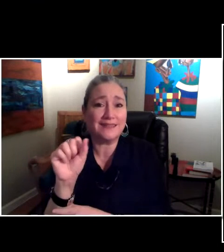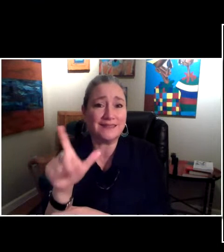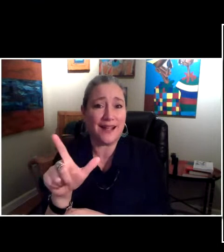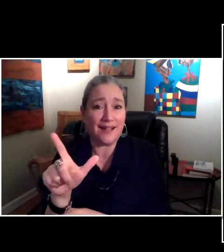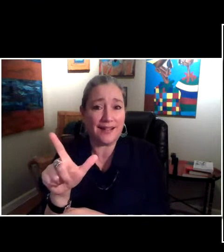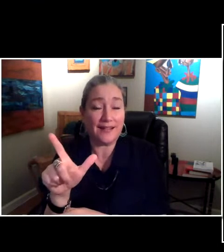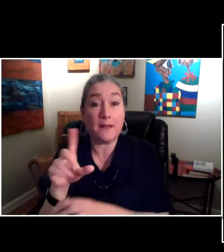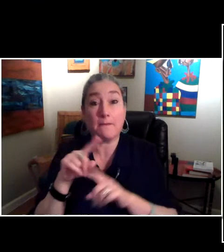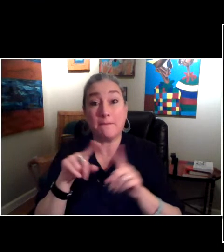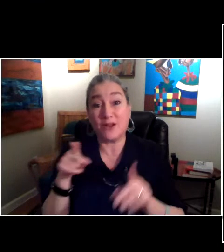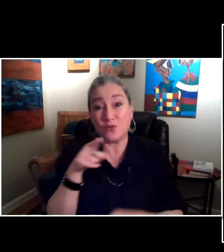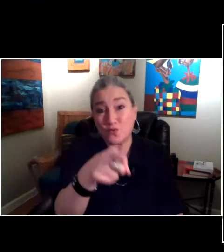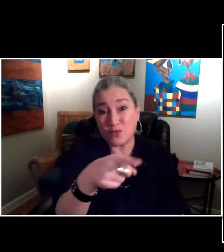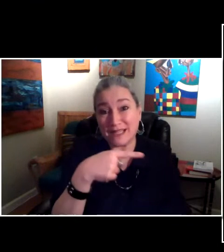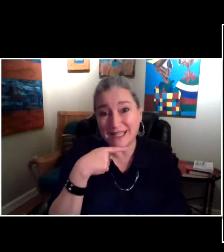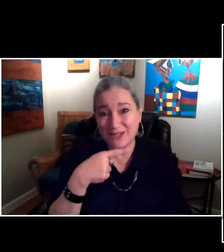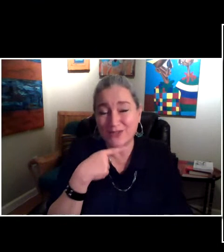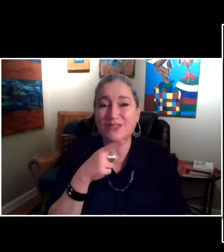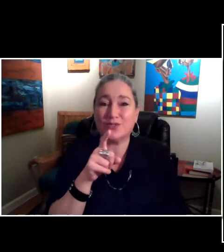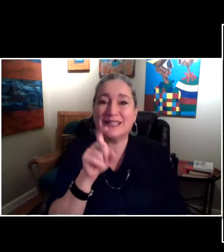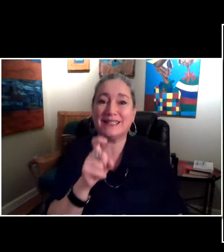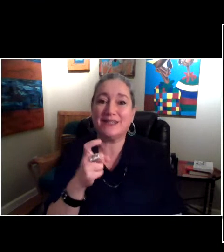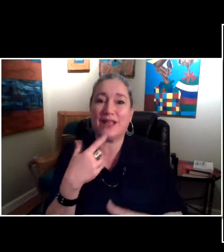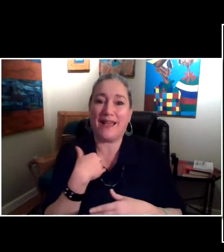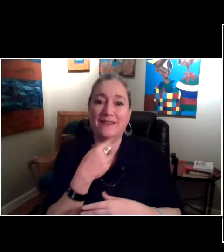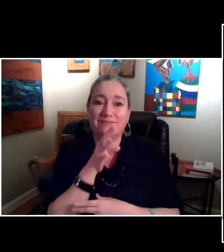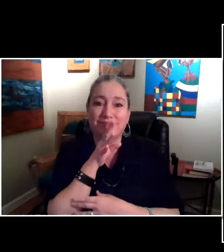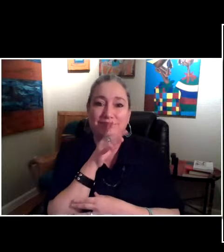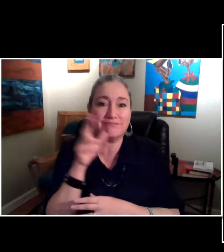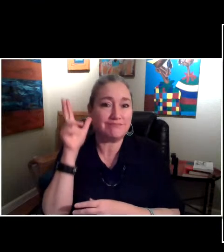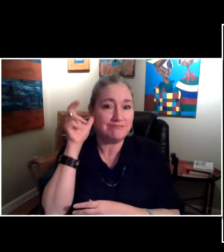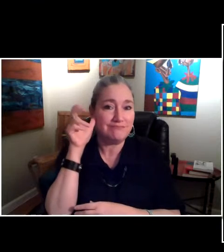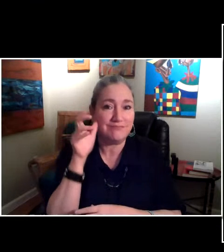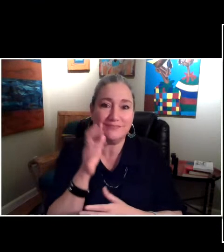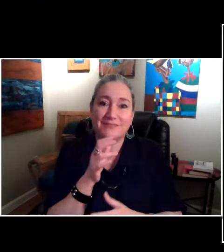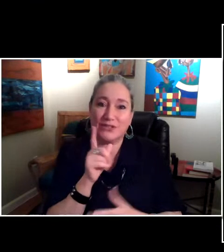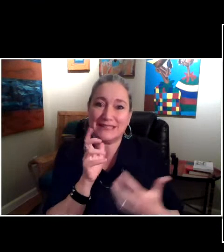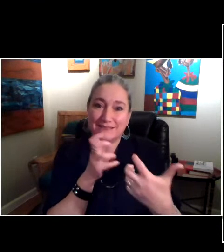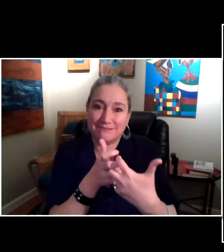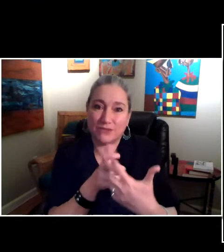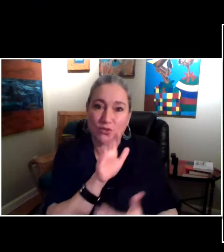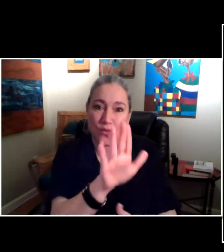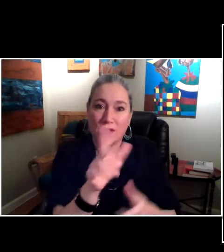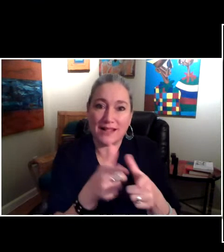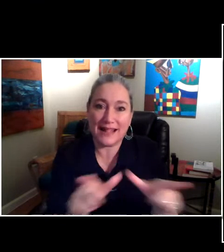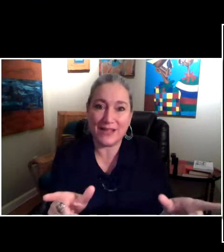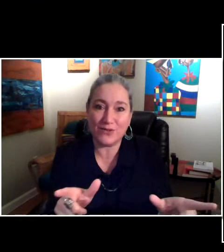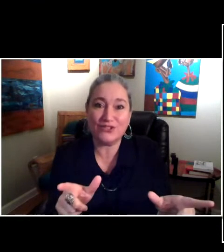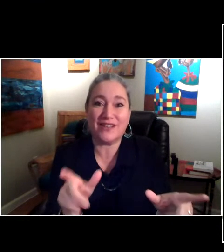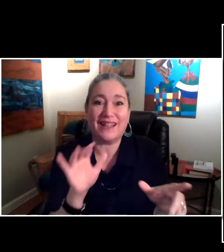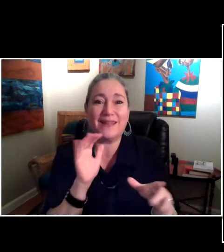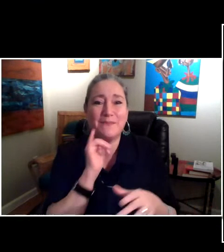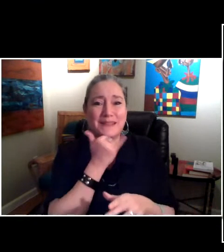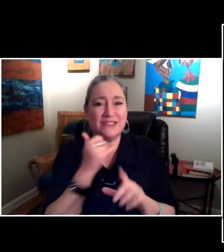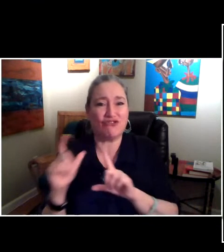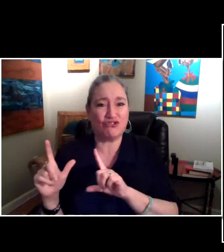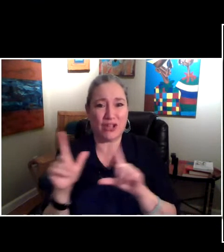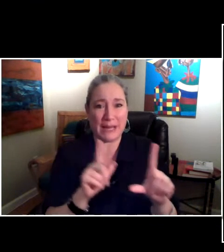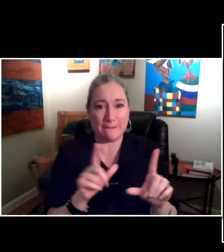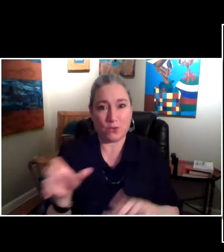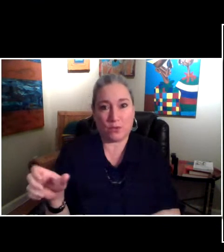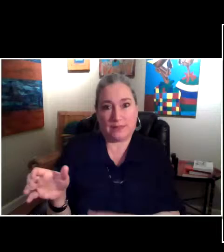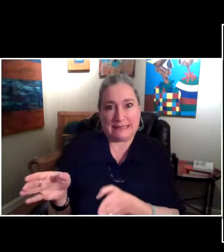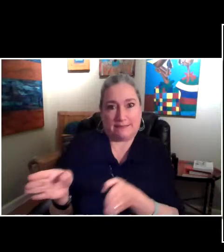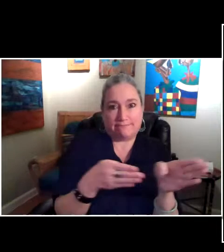deaf families because they already have access to deaf language and ASL, but you're hearing. And so we need to